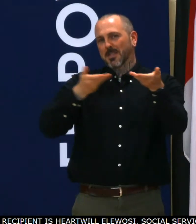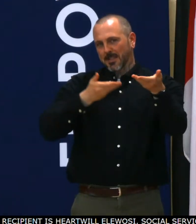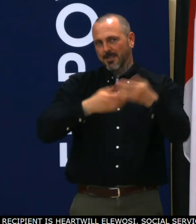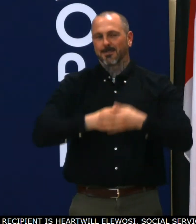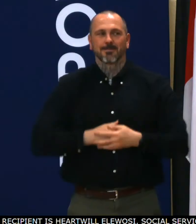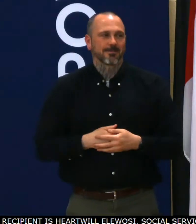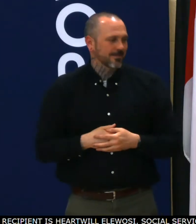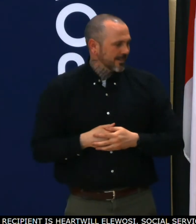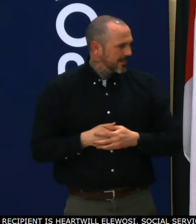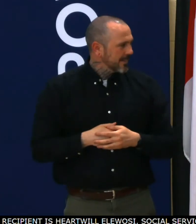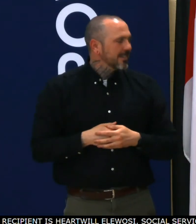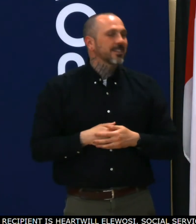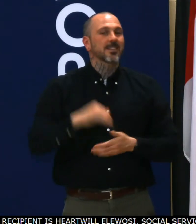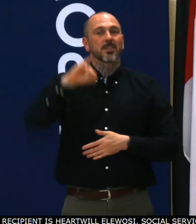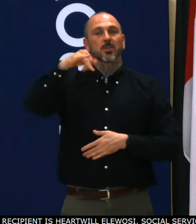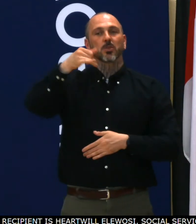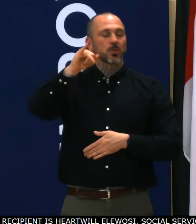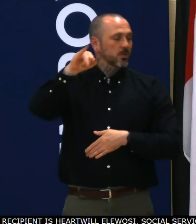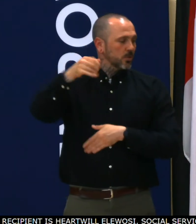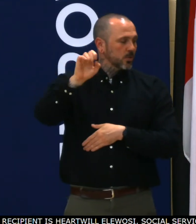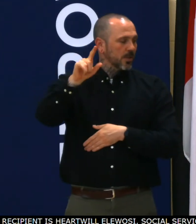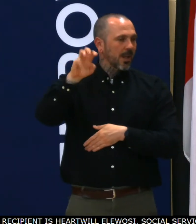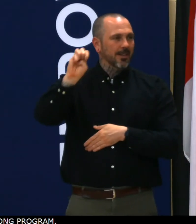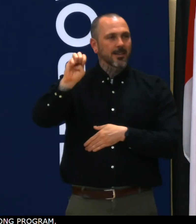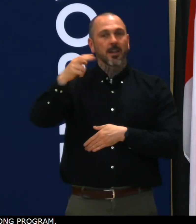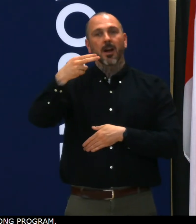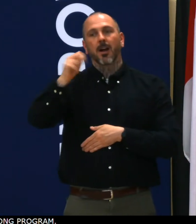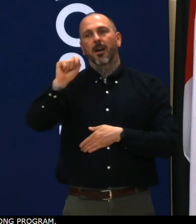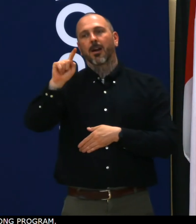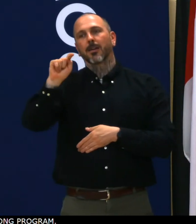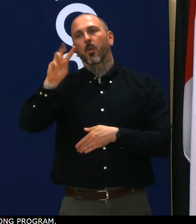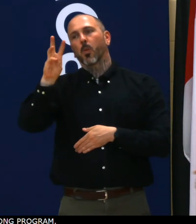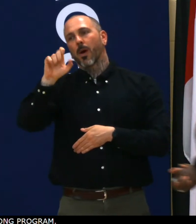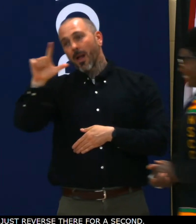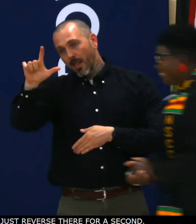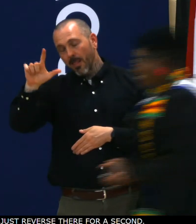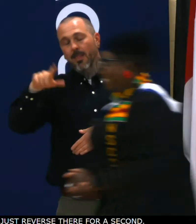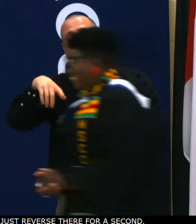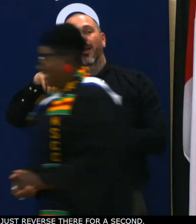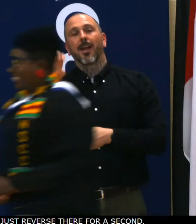it's Jolalian Hartwell Elawosi.